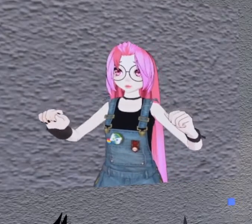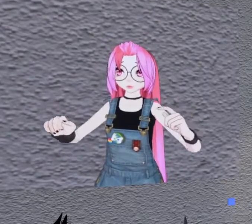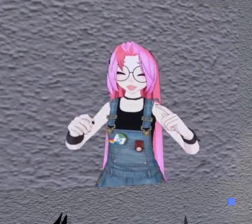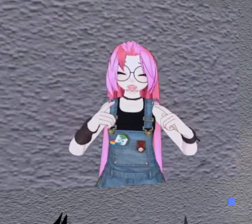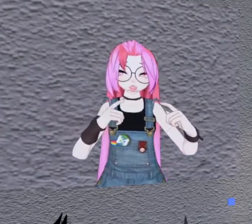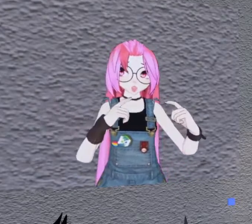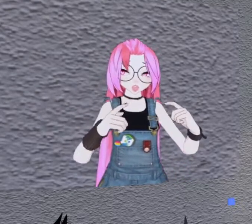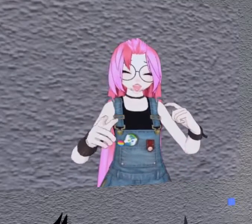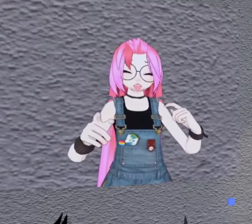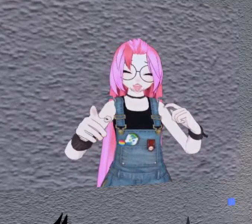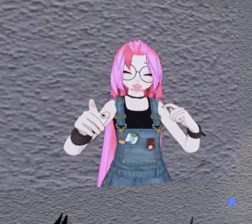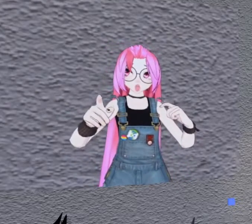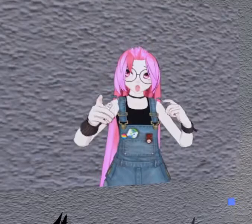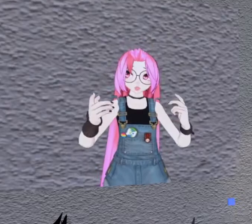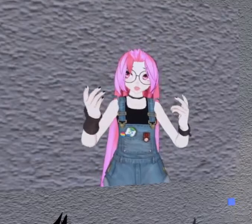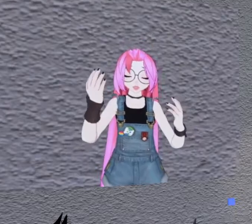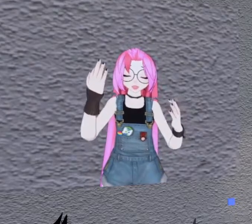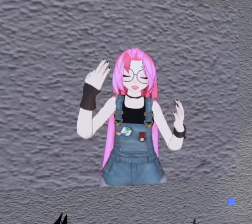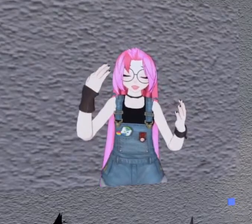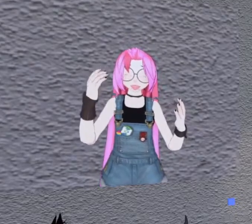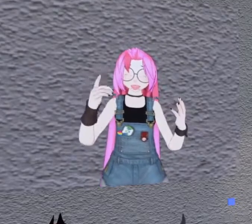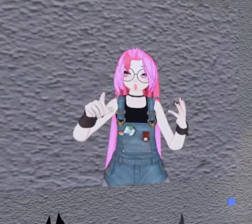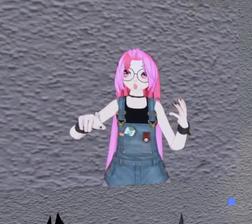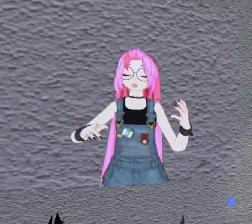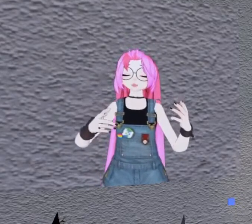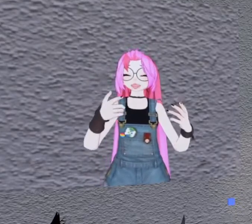What do you need to know it for, huh? What do you need to know it for?